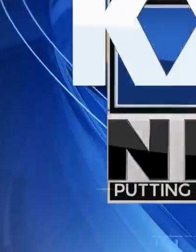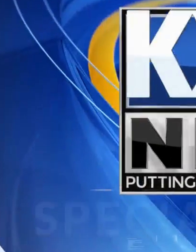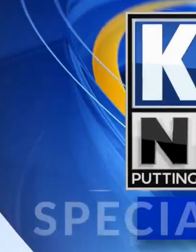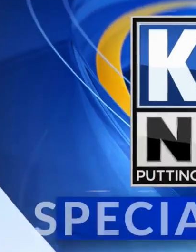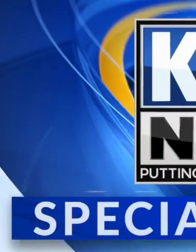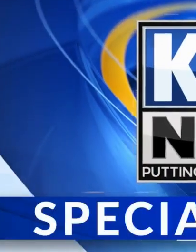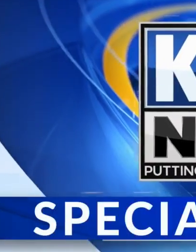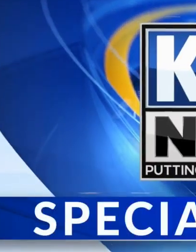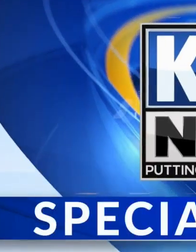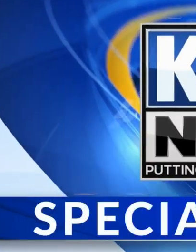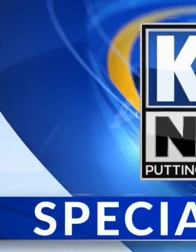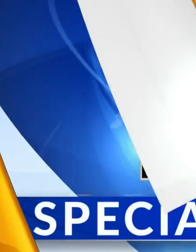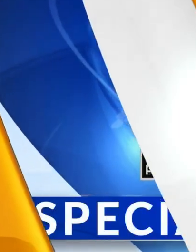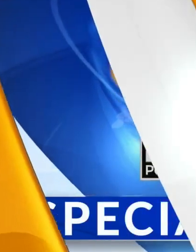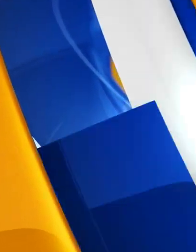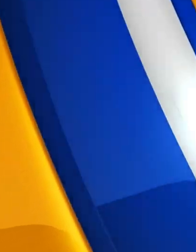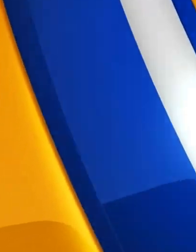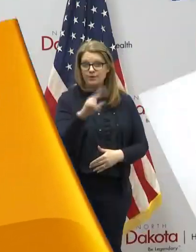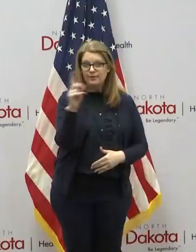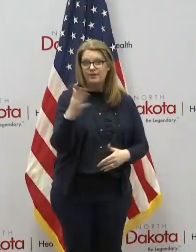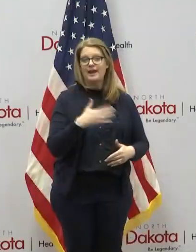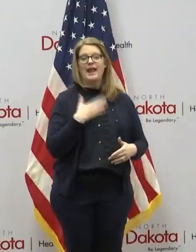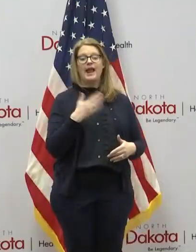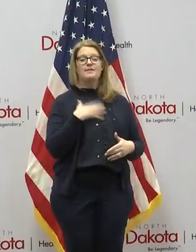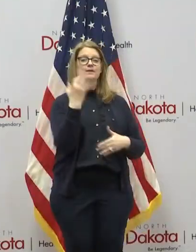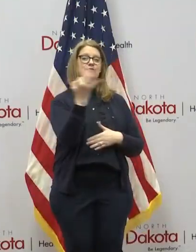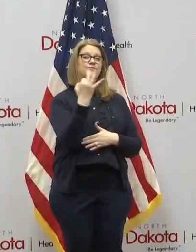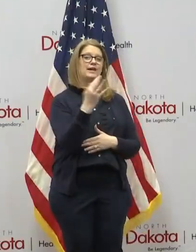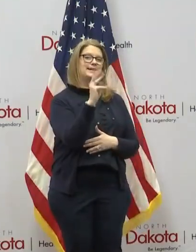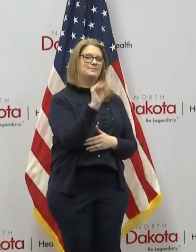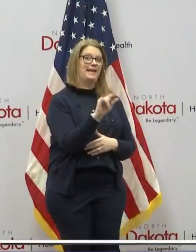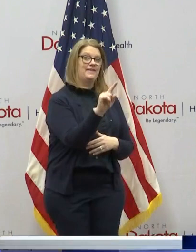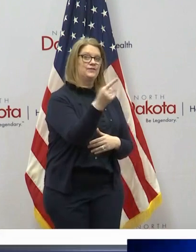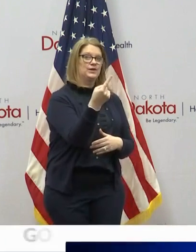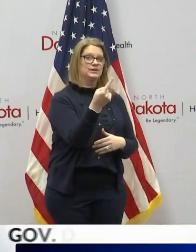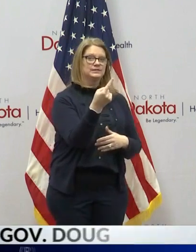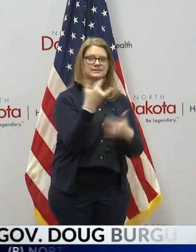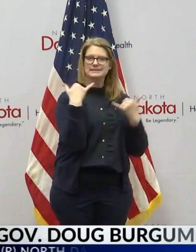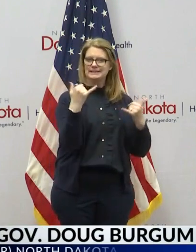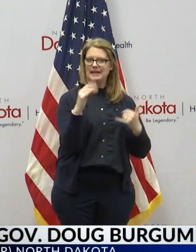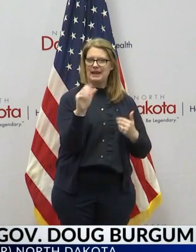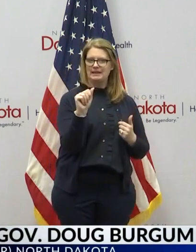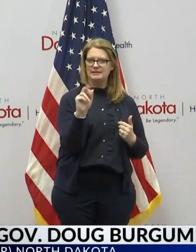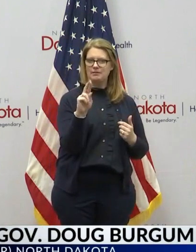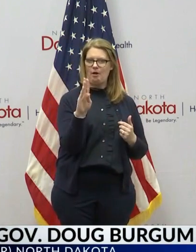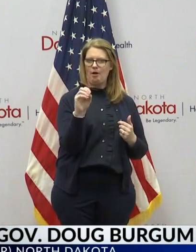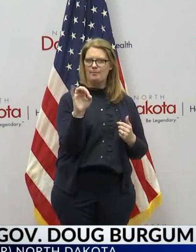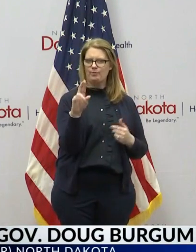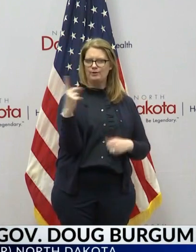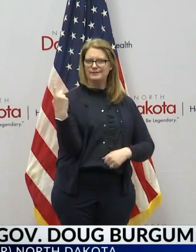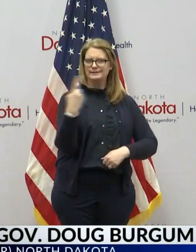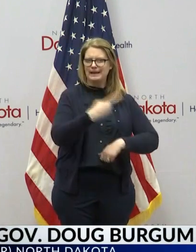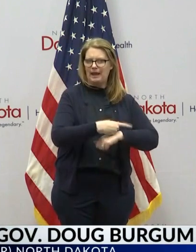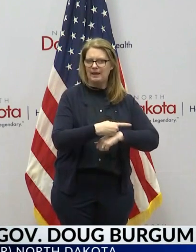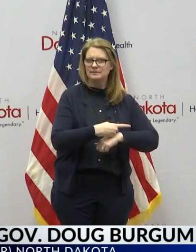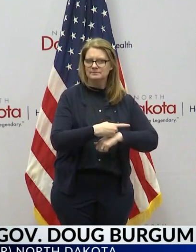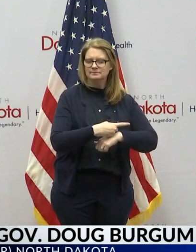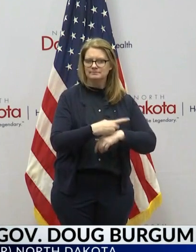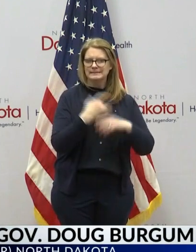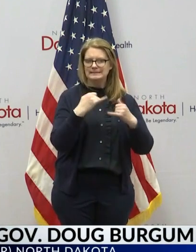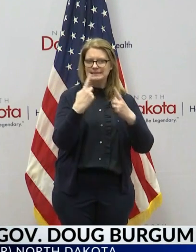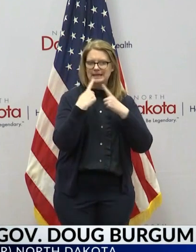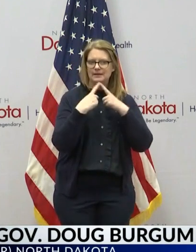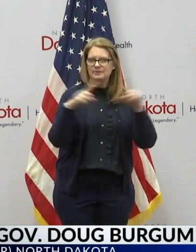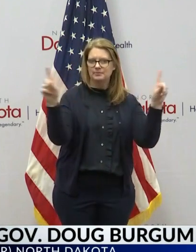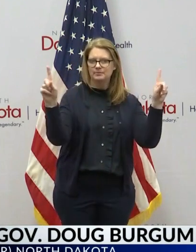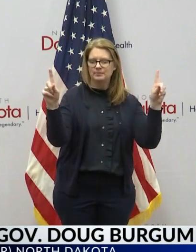Good afternoon, North Dakota. Happy Friday. KX News special report. Today is Arbor Day, and we've issued a proclamation